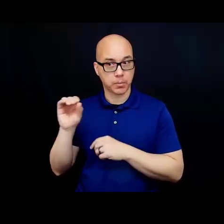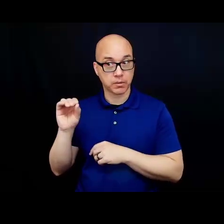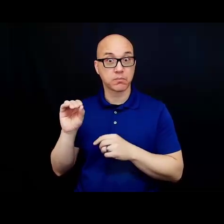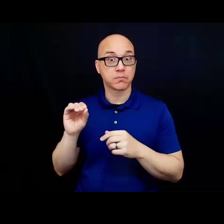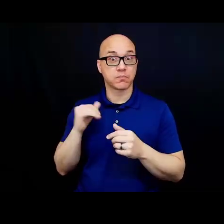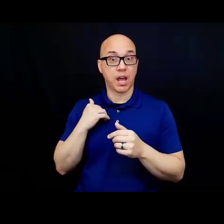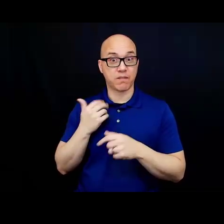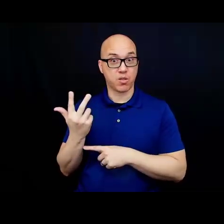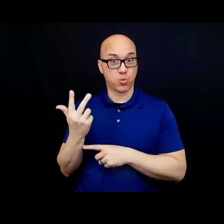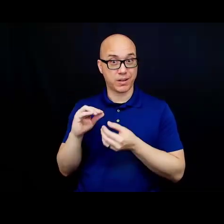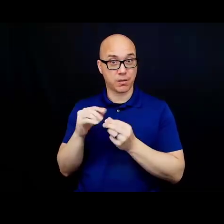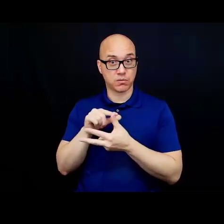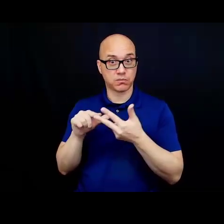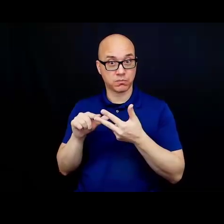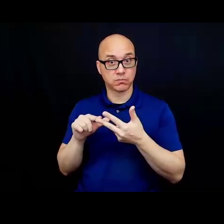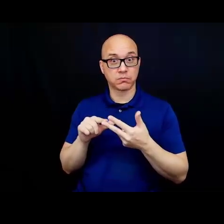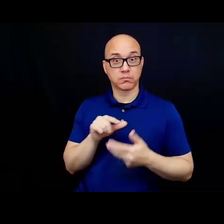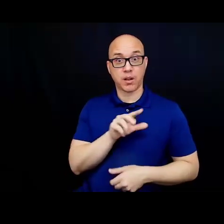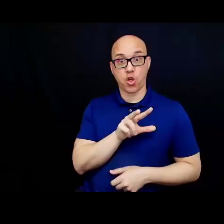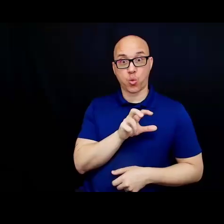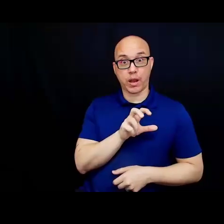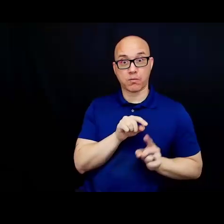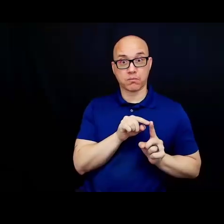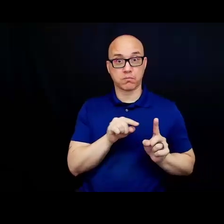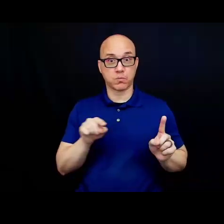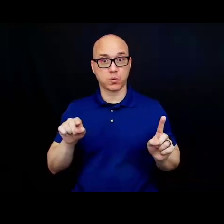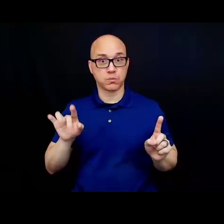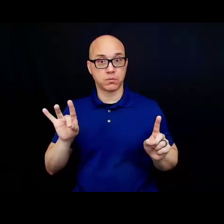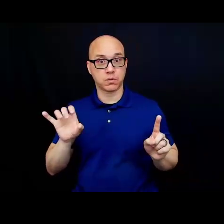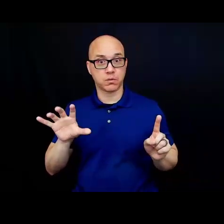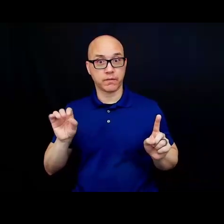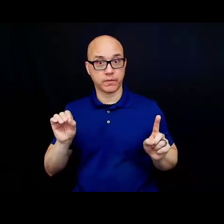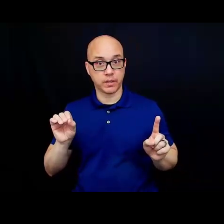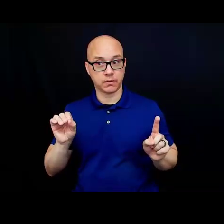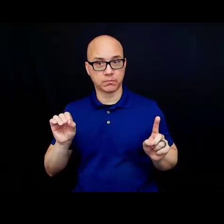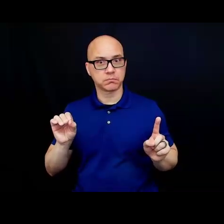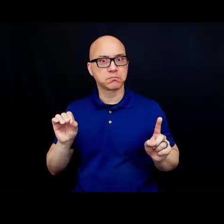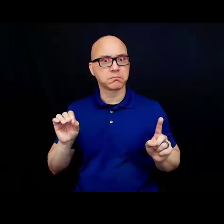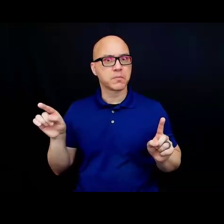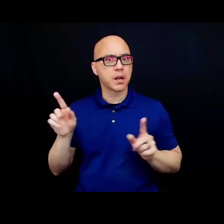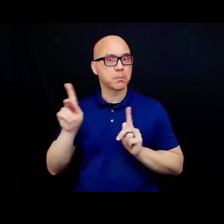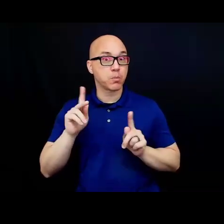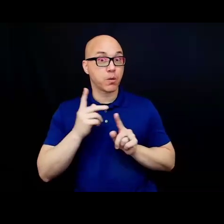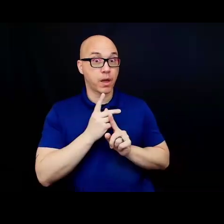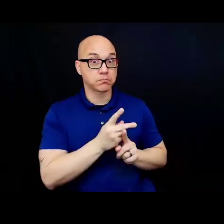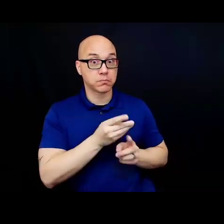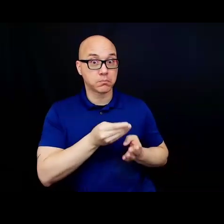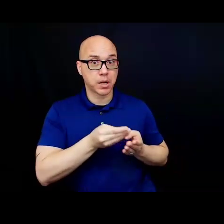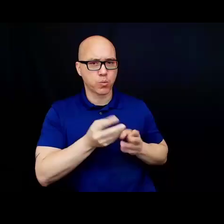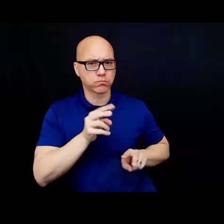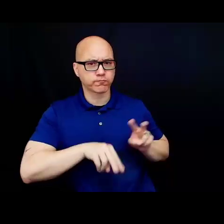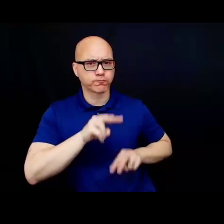from 300 to 850 that lenders use to evaluate your credit worthiness. Essentially,